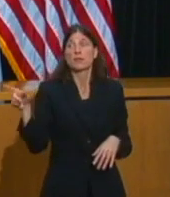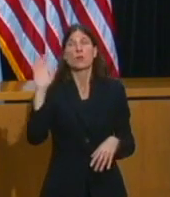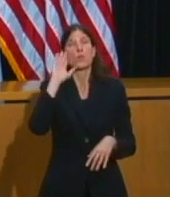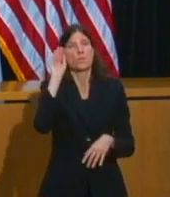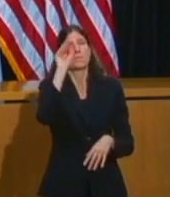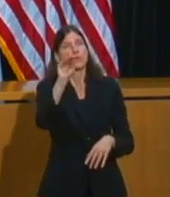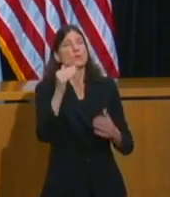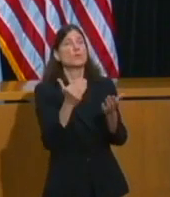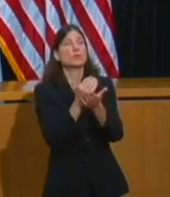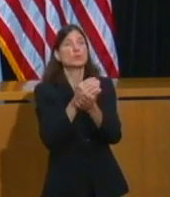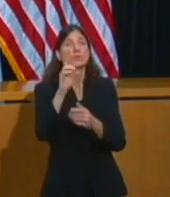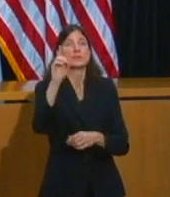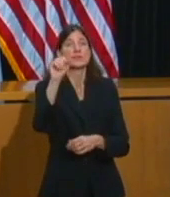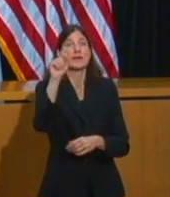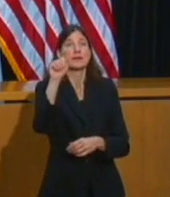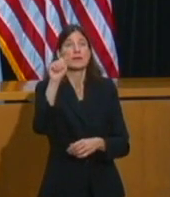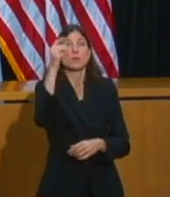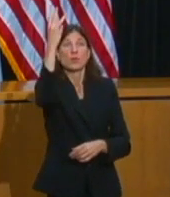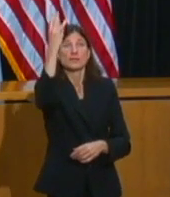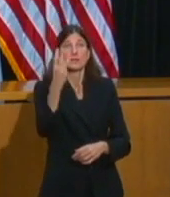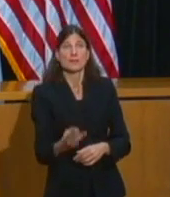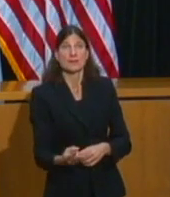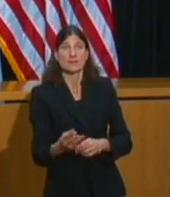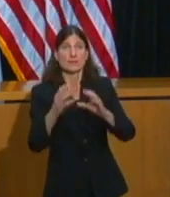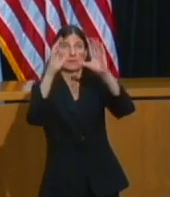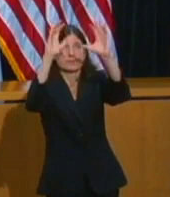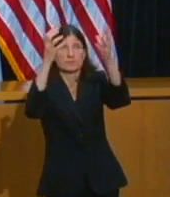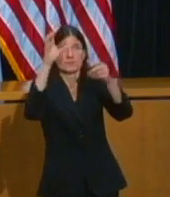the by facility, the actual death numbers.